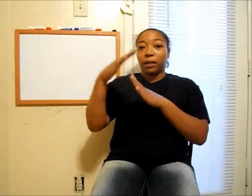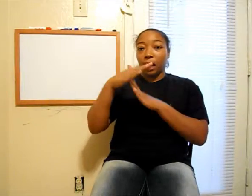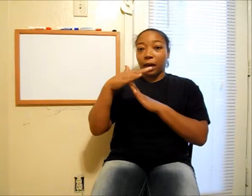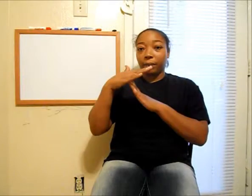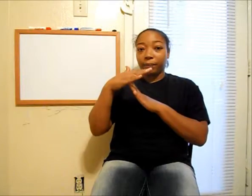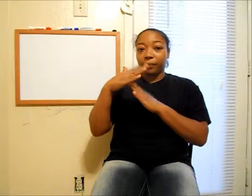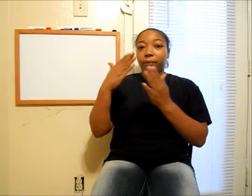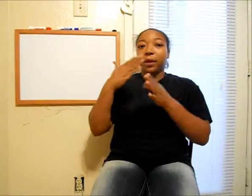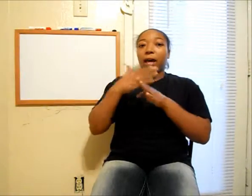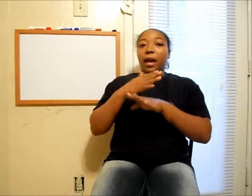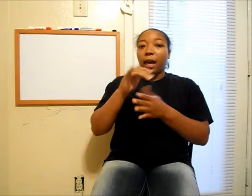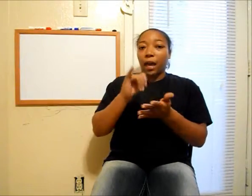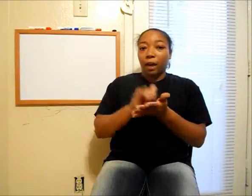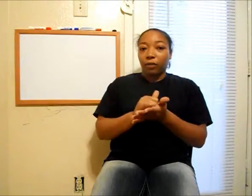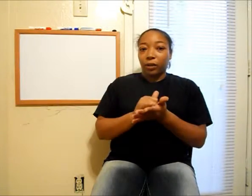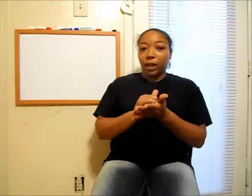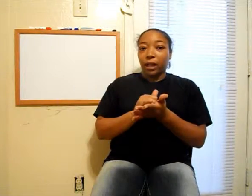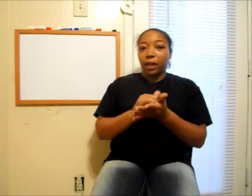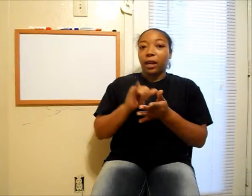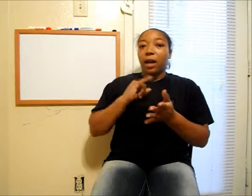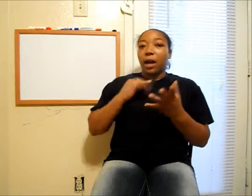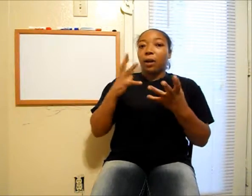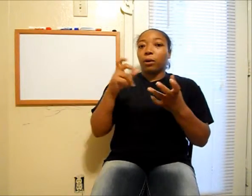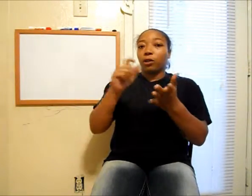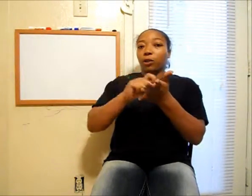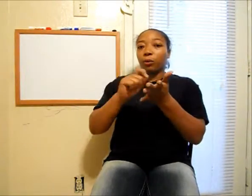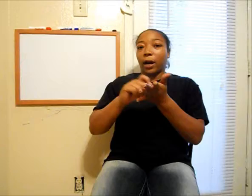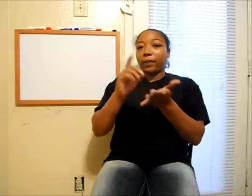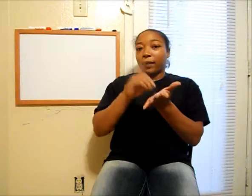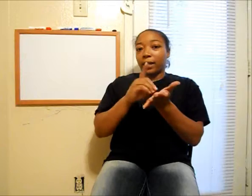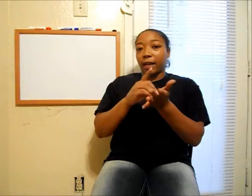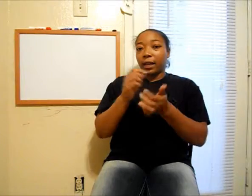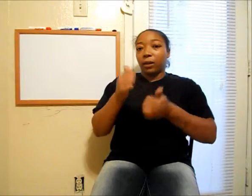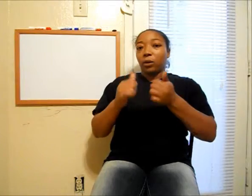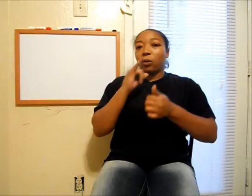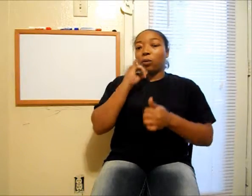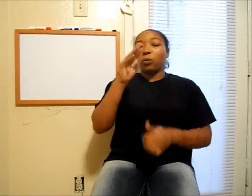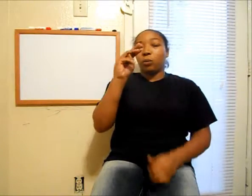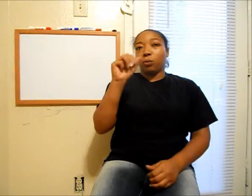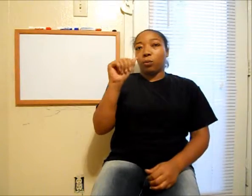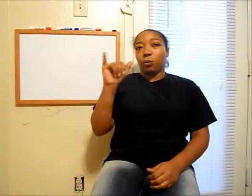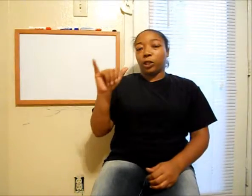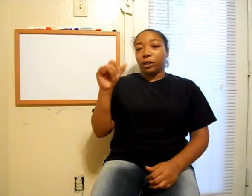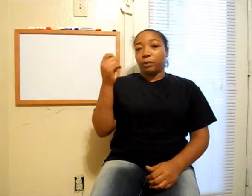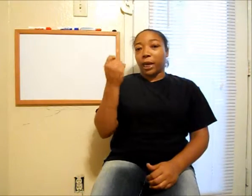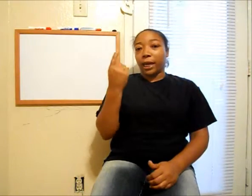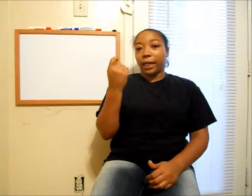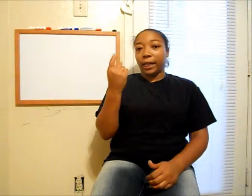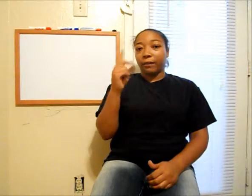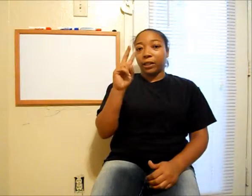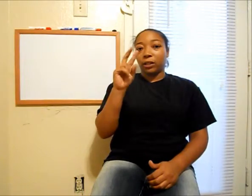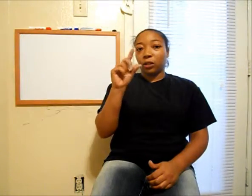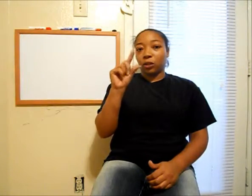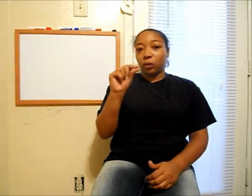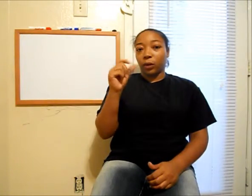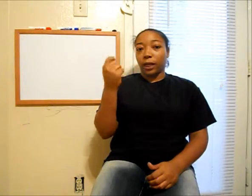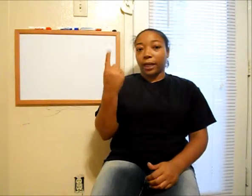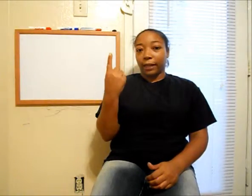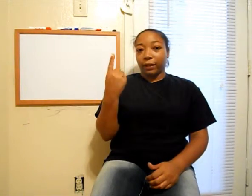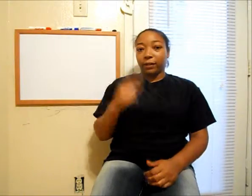top. After that, I want you to write the date, which is May 11th, 2011.